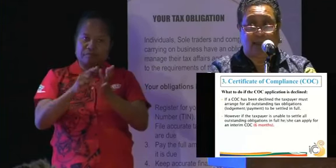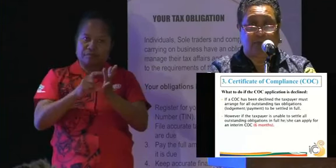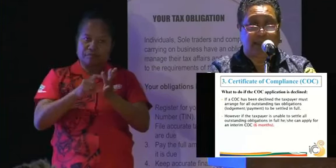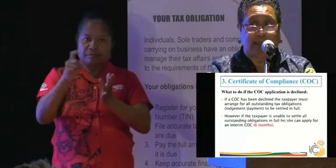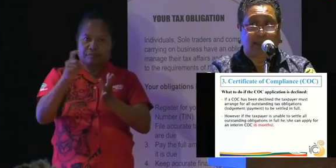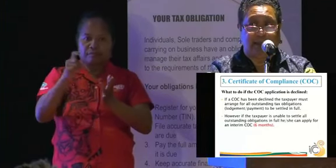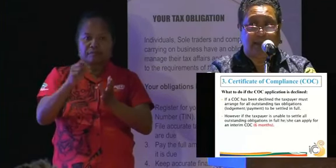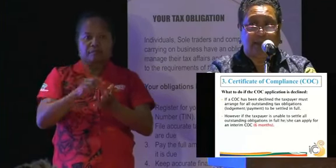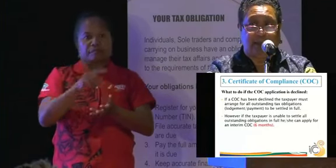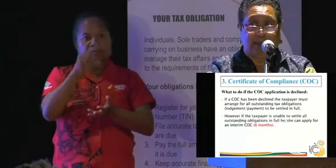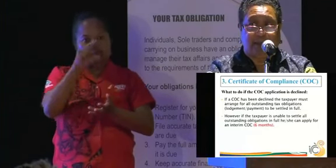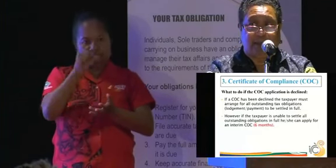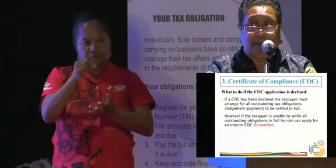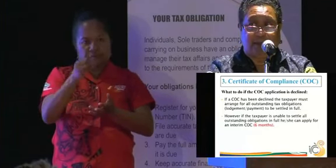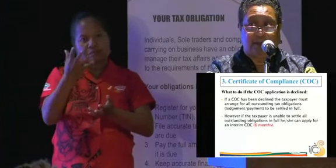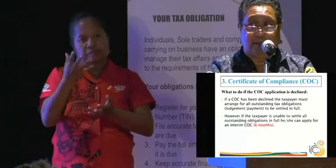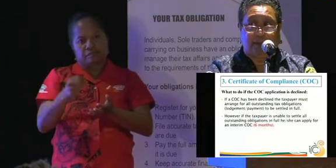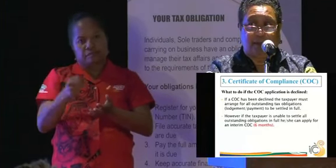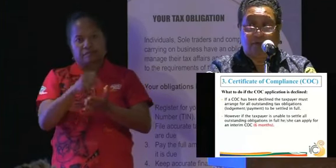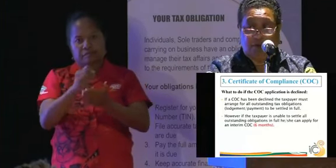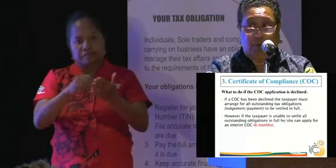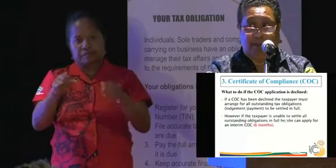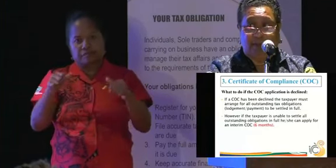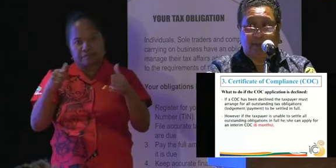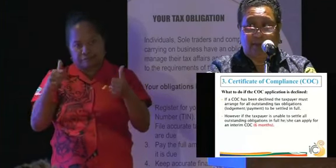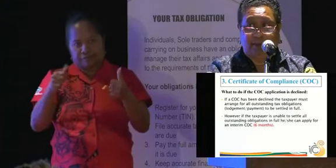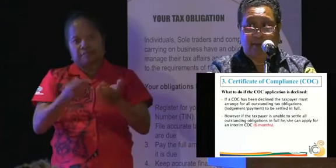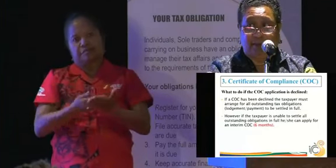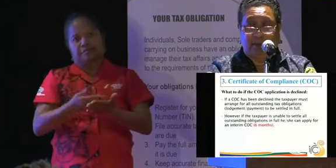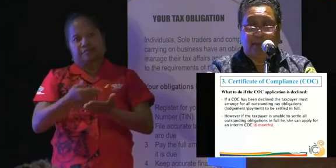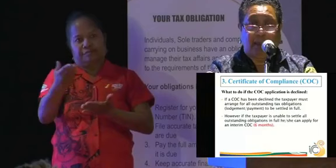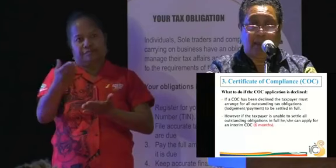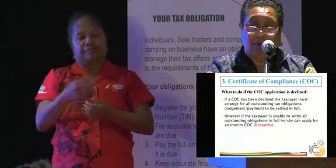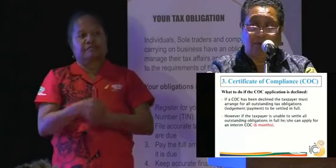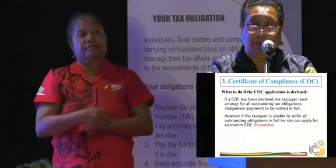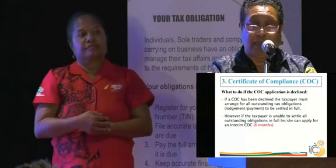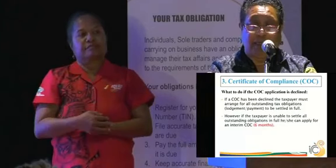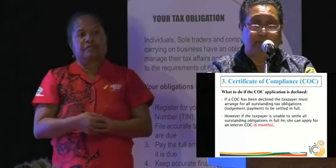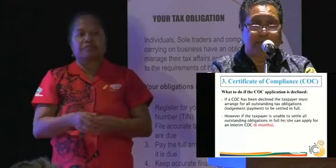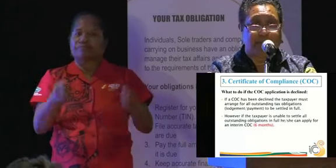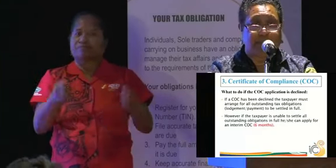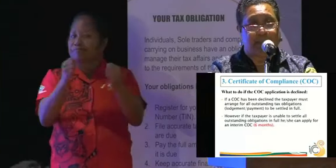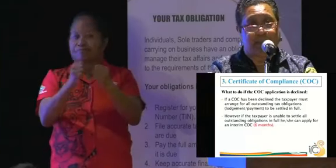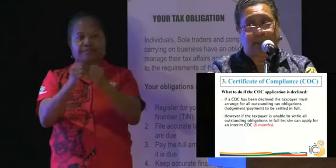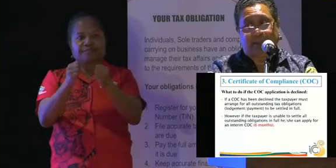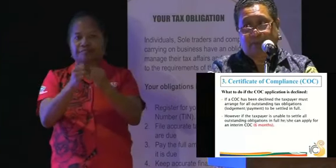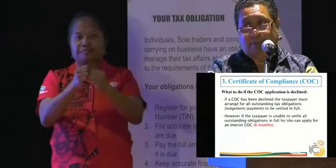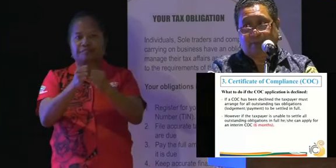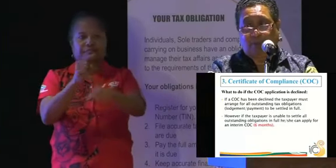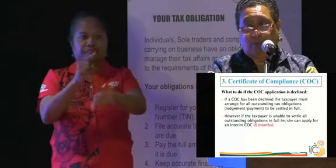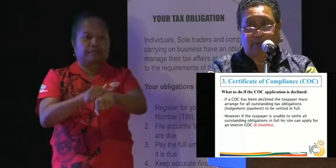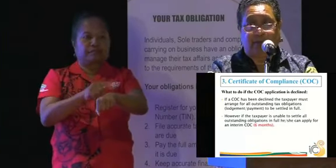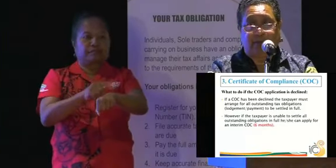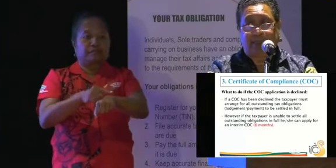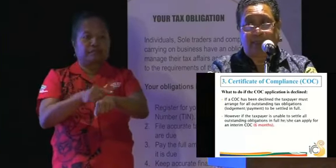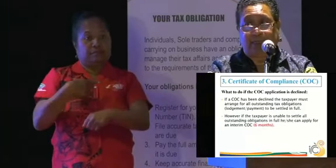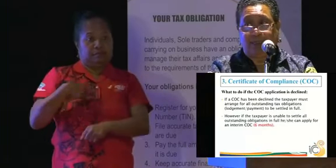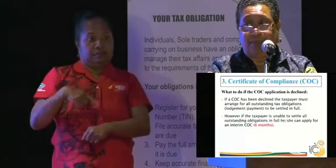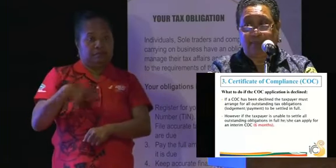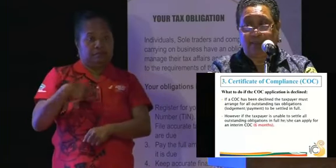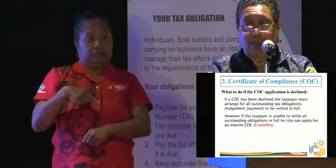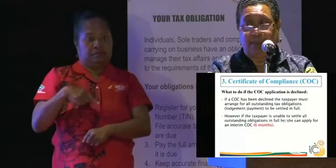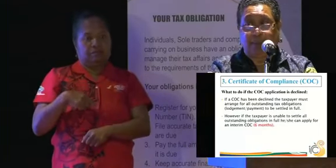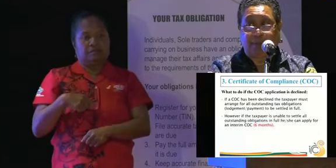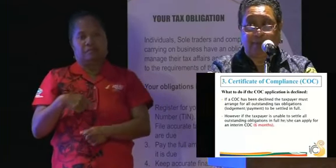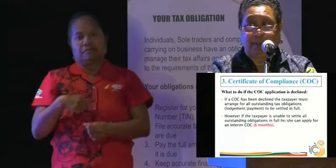instantly, I should say, on request. A lot of times, because there are